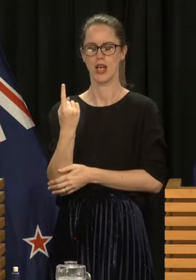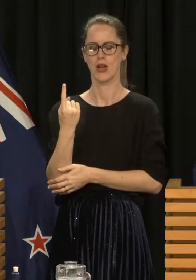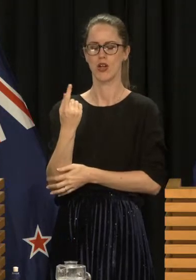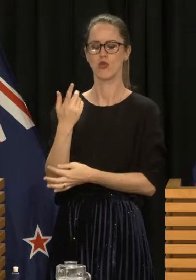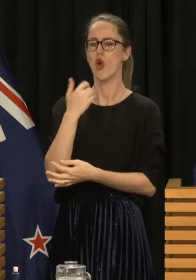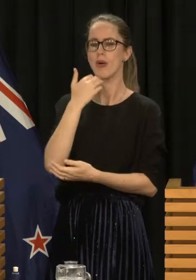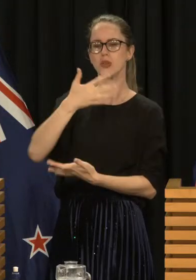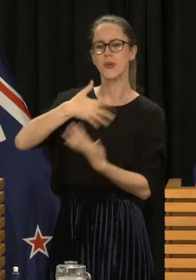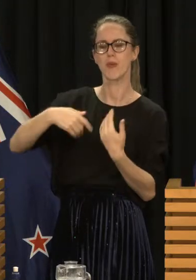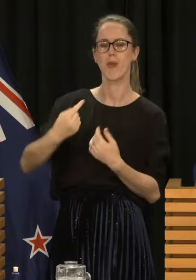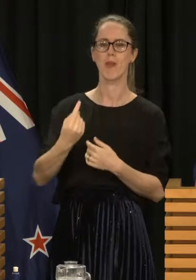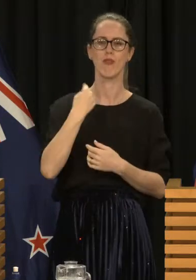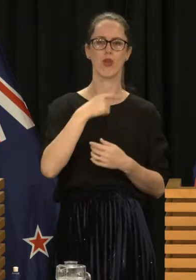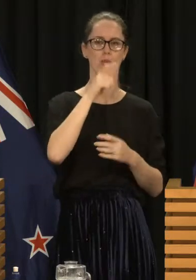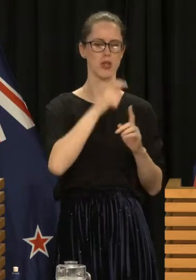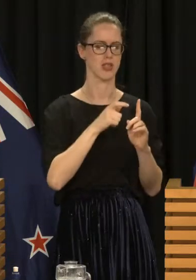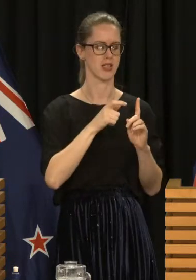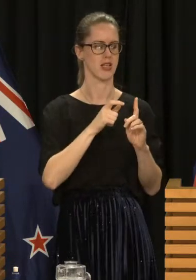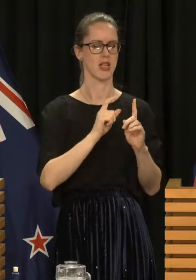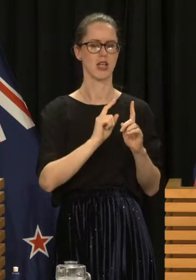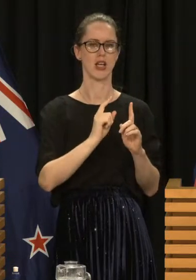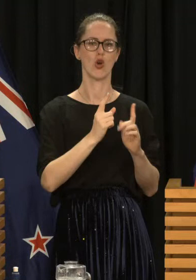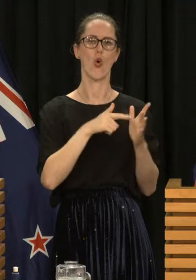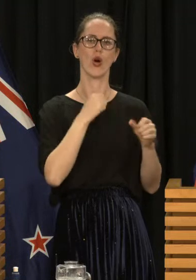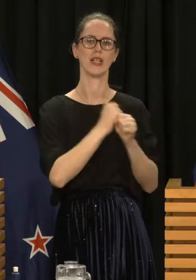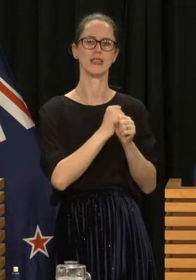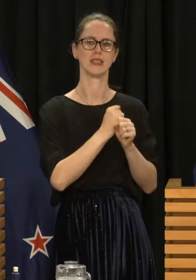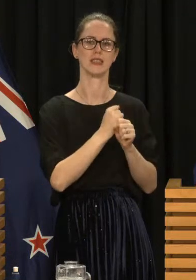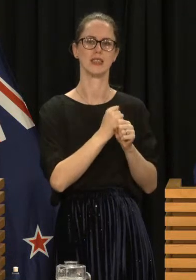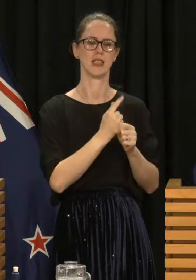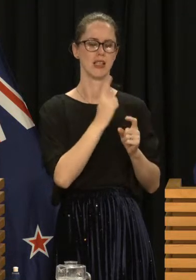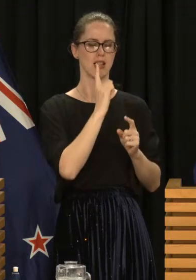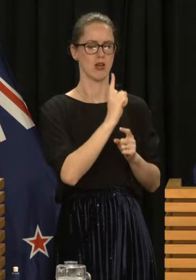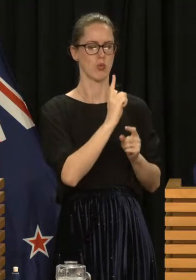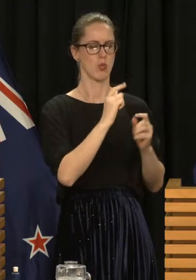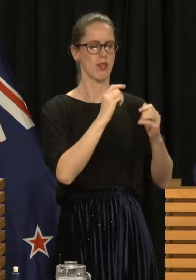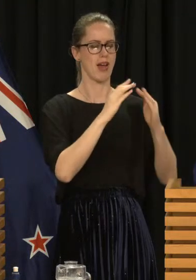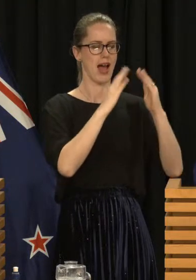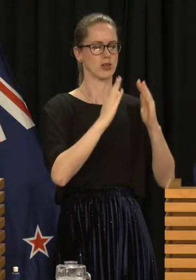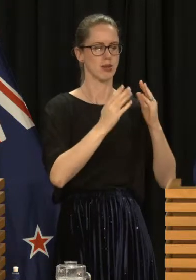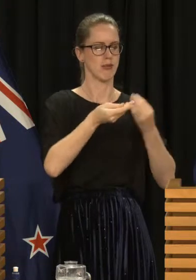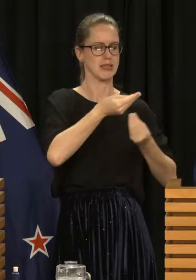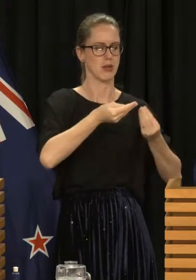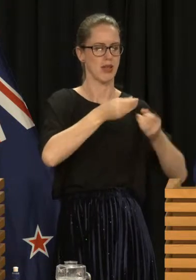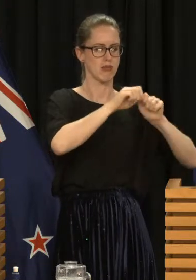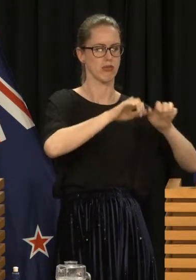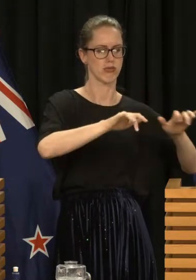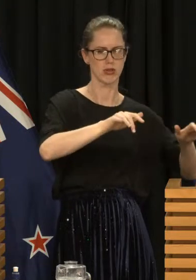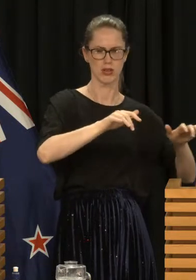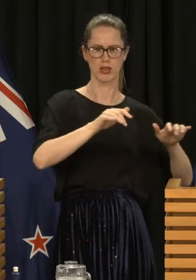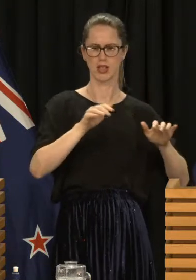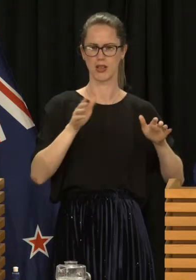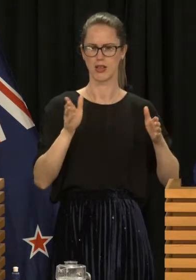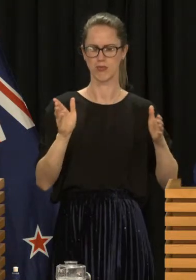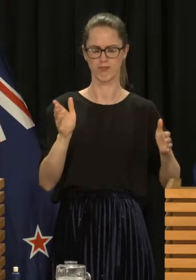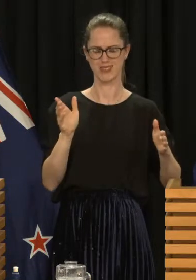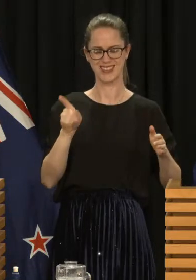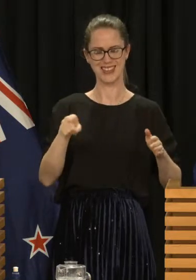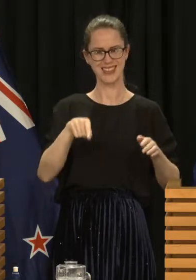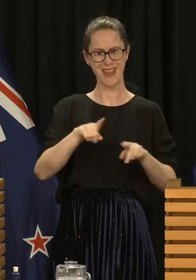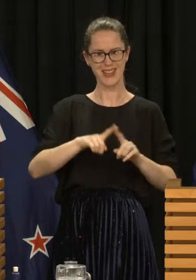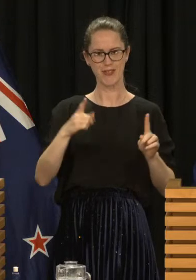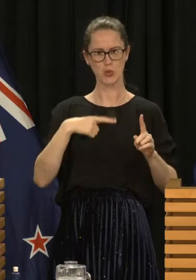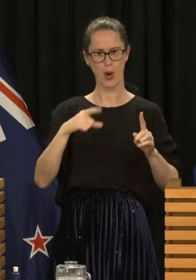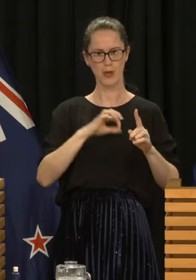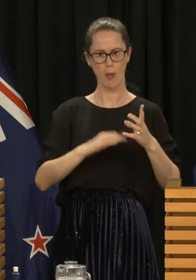August had a family and did a lot of mingling. Is that a fair characterisation? There are a variety of different things about this this